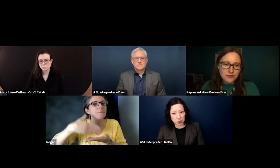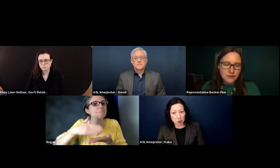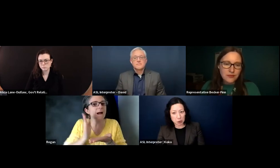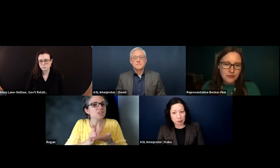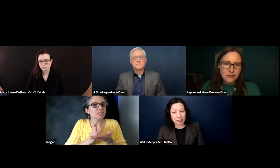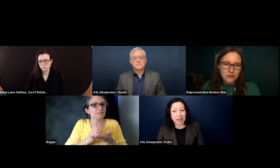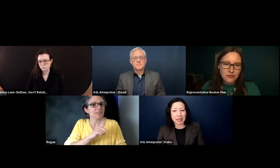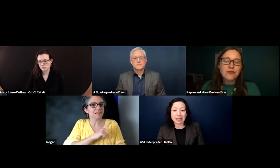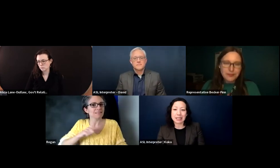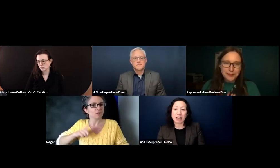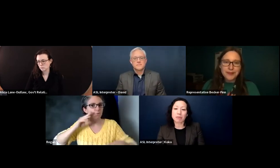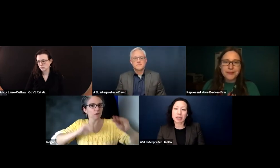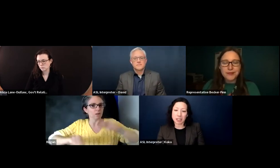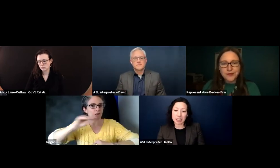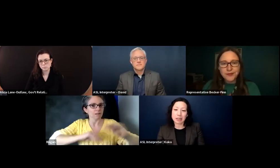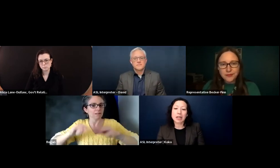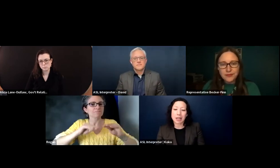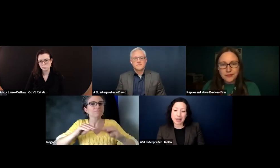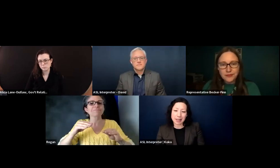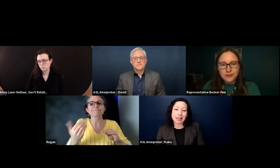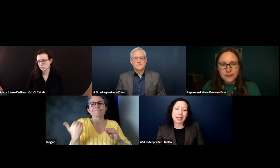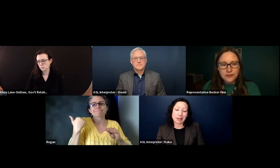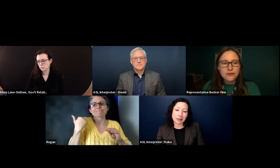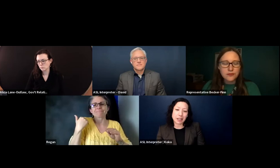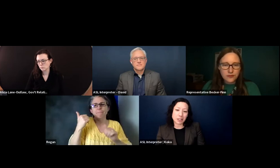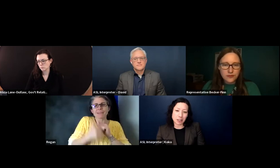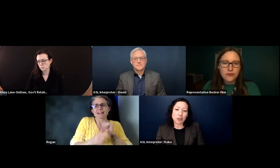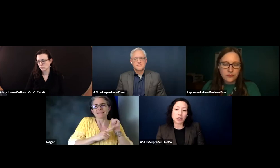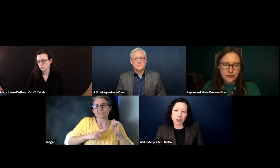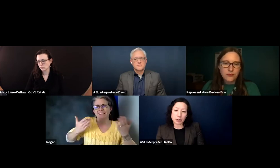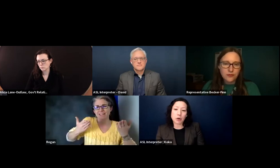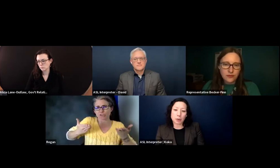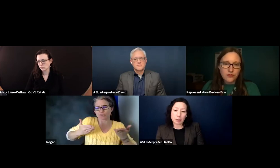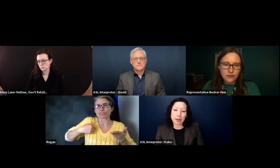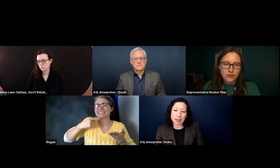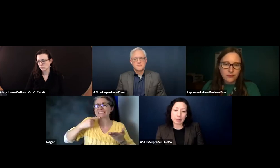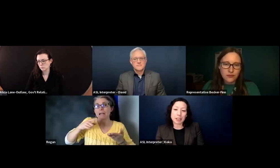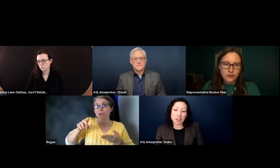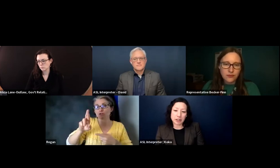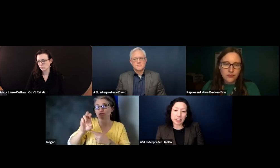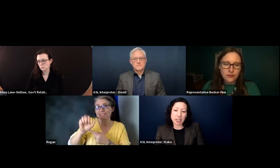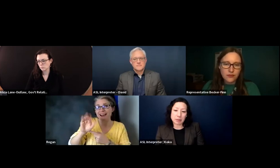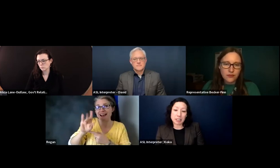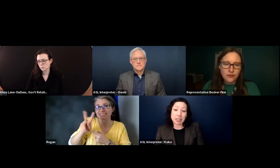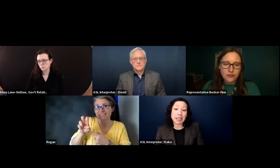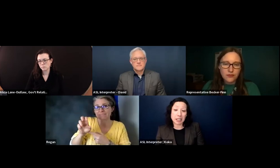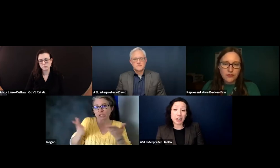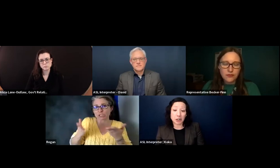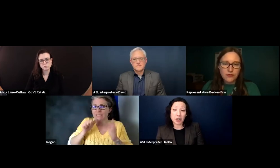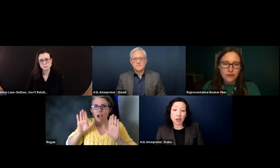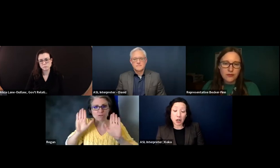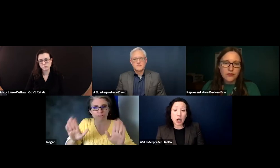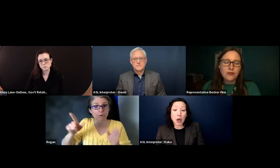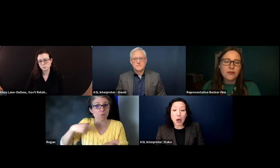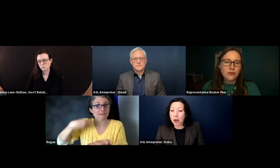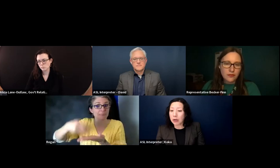At least two, because of budgeting, that then legislature could make some budgetary adjustments.